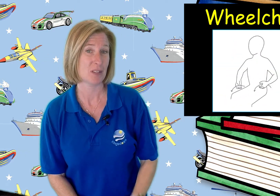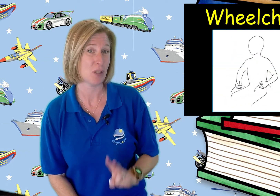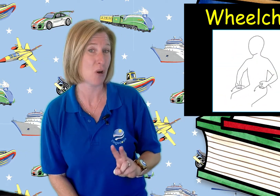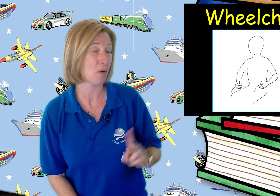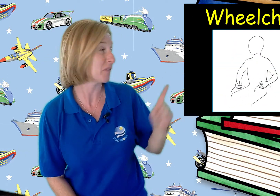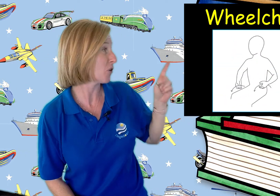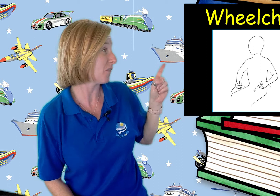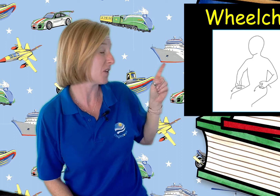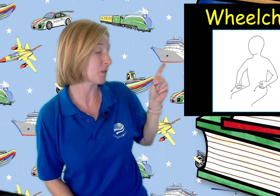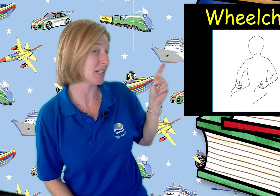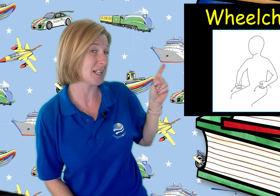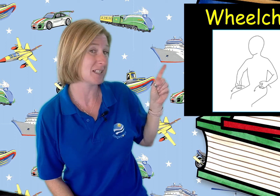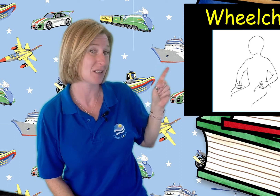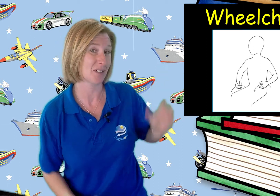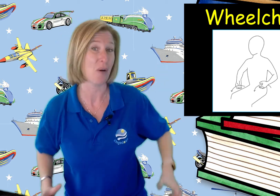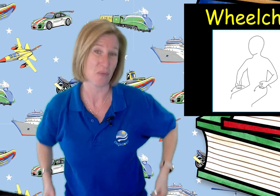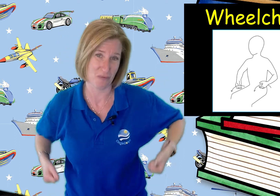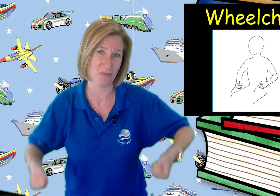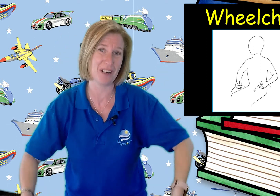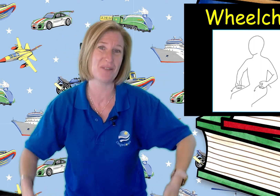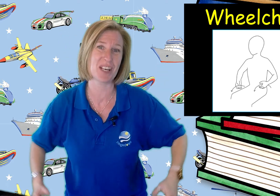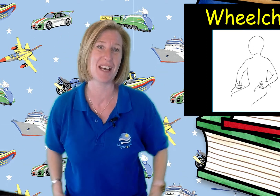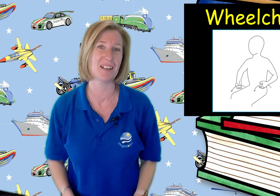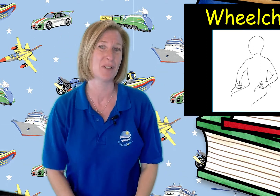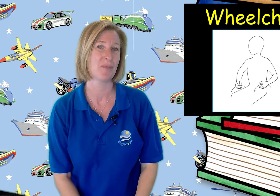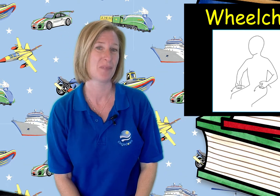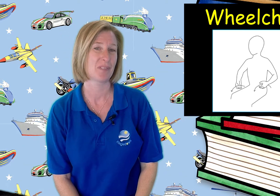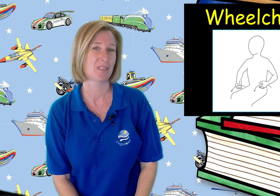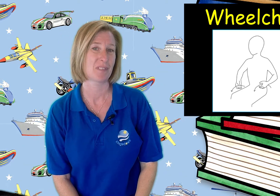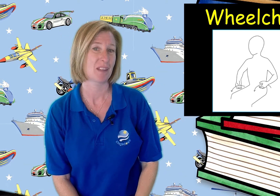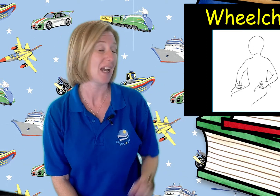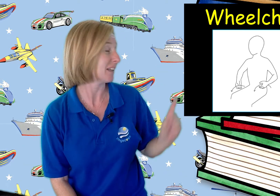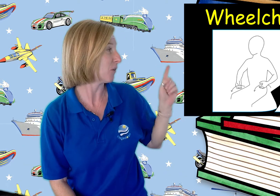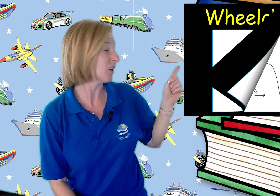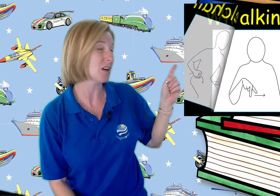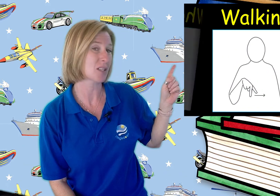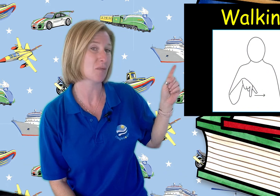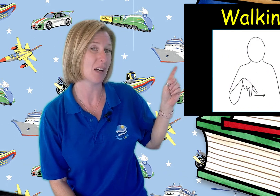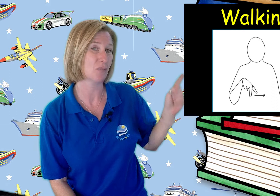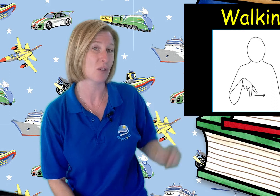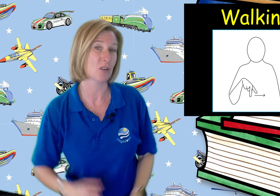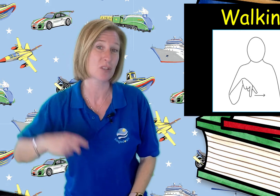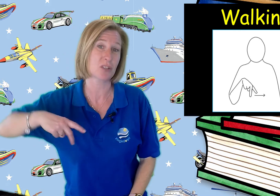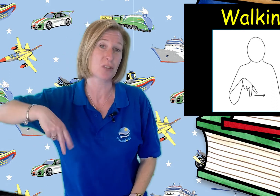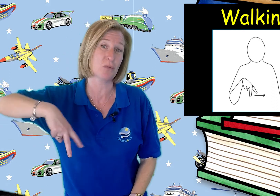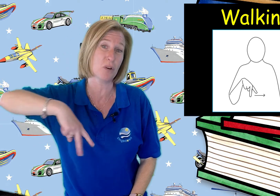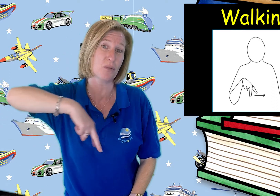Two more we've got. First one is wheelchair. And our last one was to walk